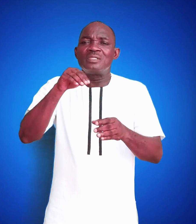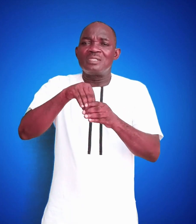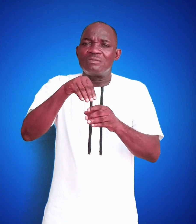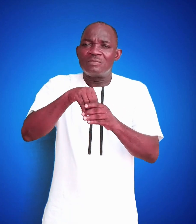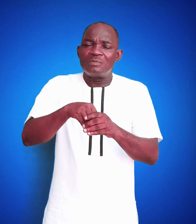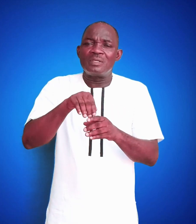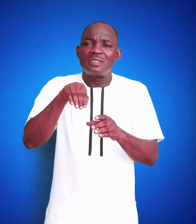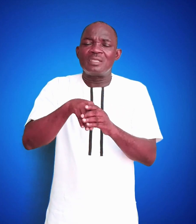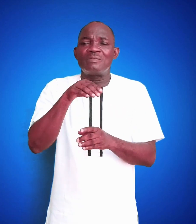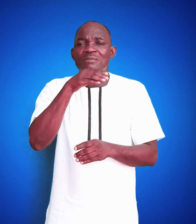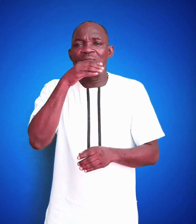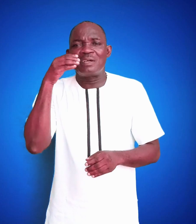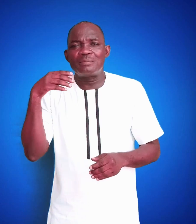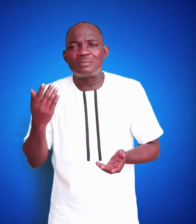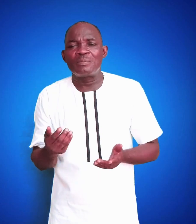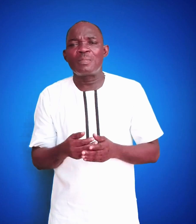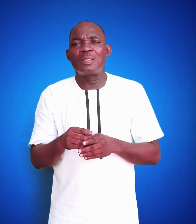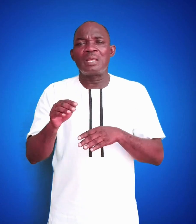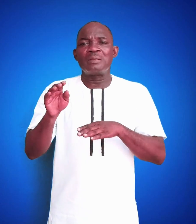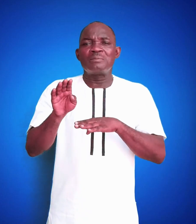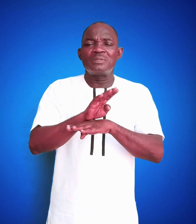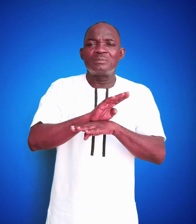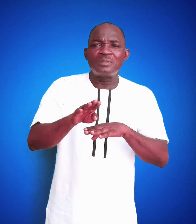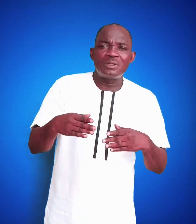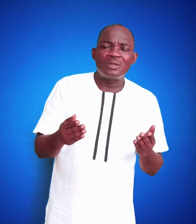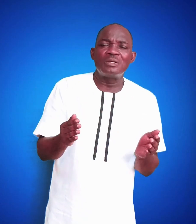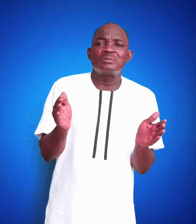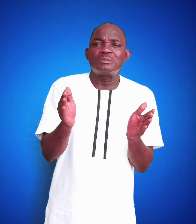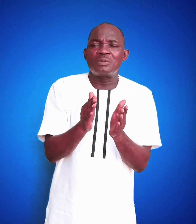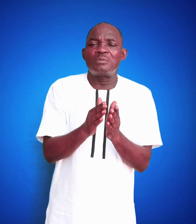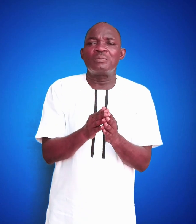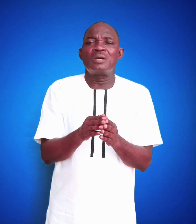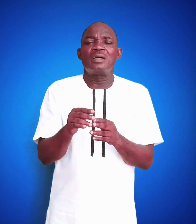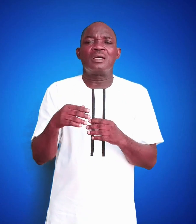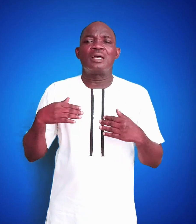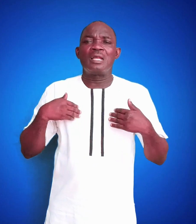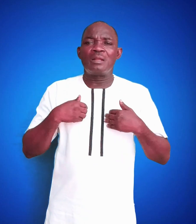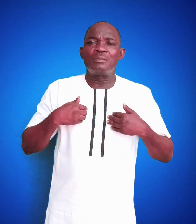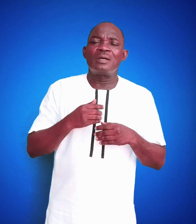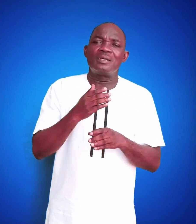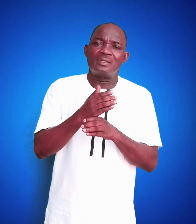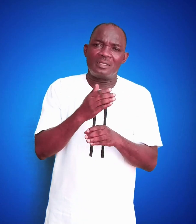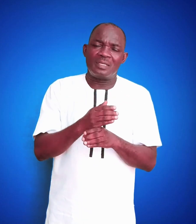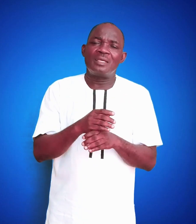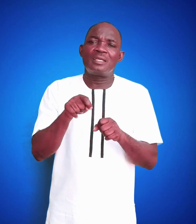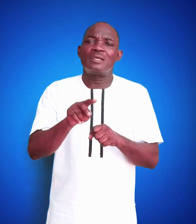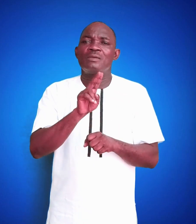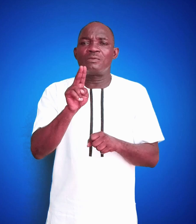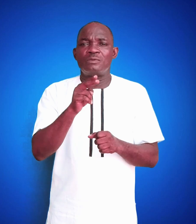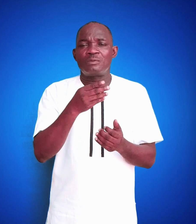investments into farming or small animals and livestock,